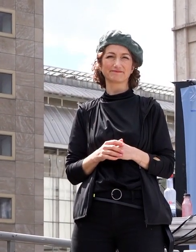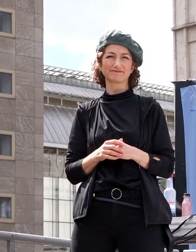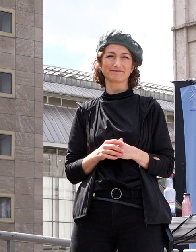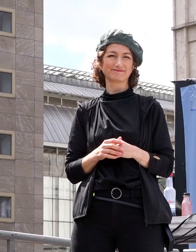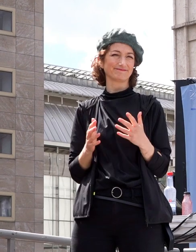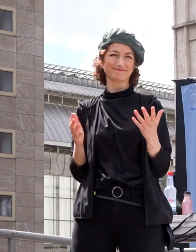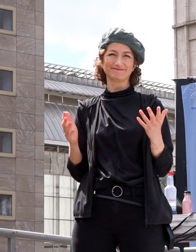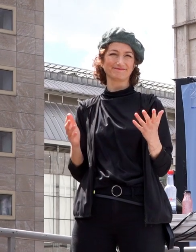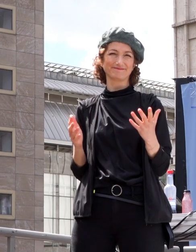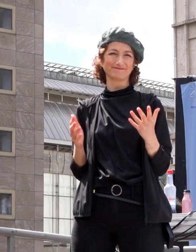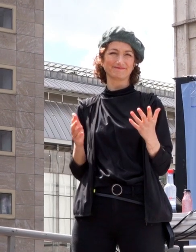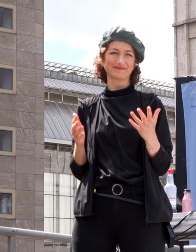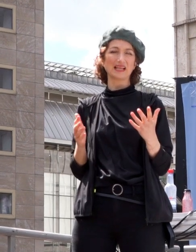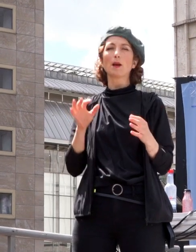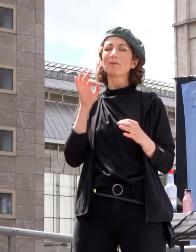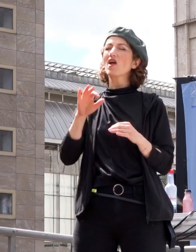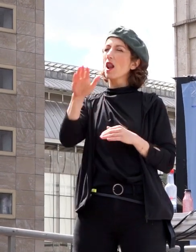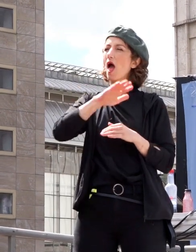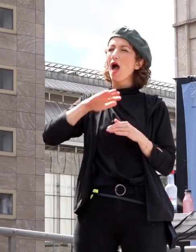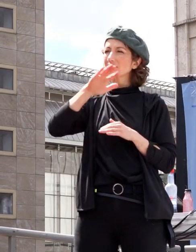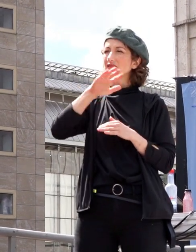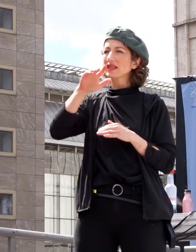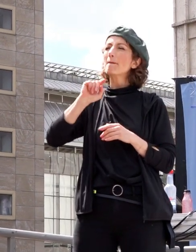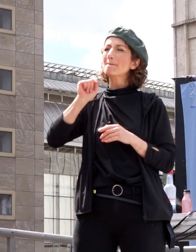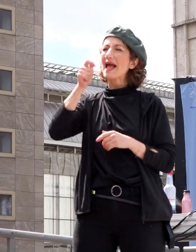In white majority countries.